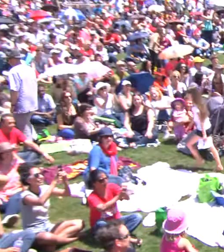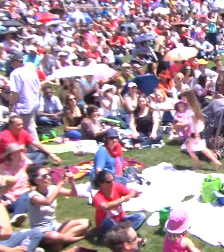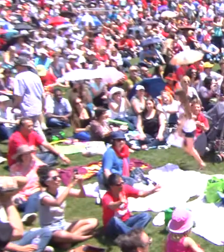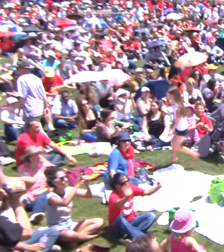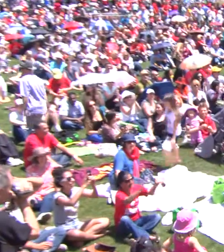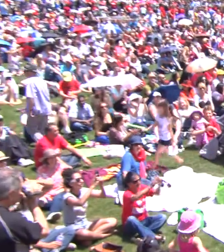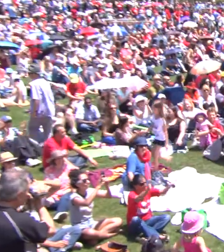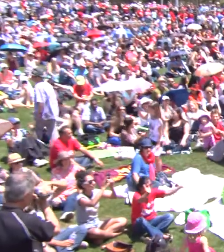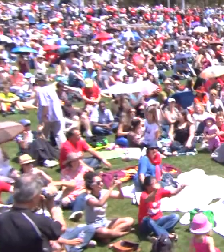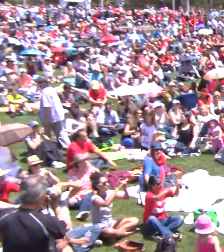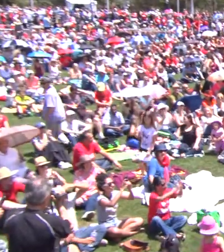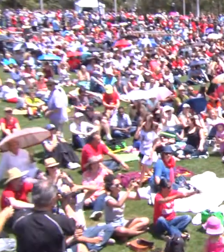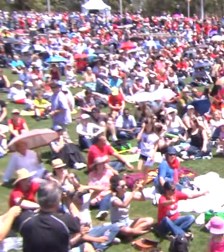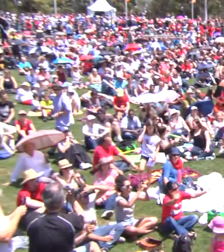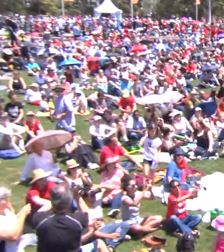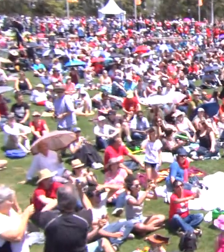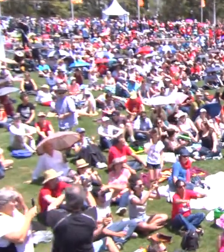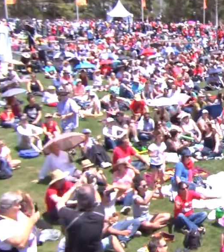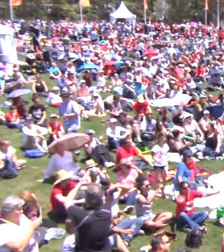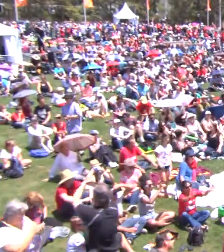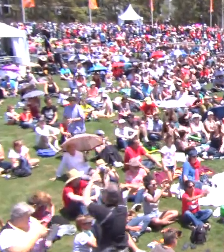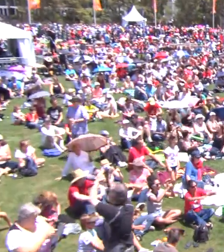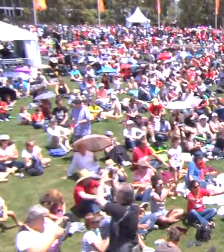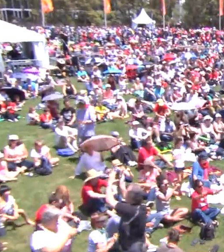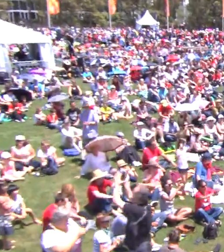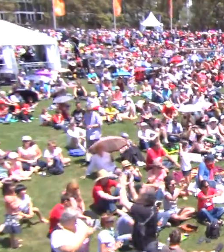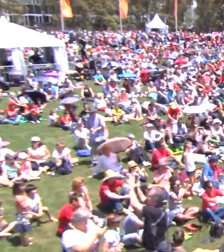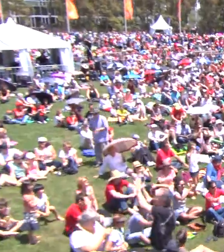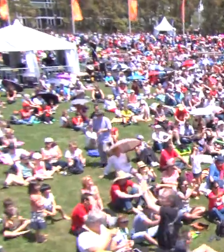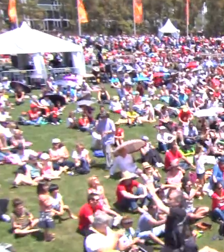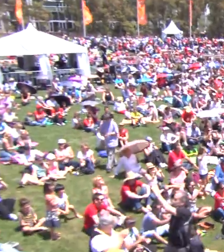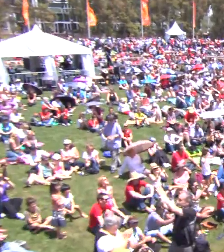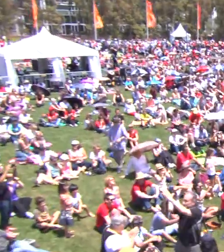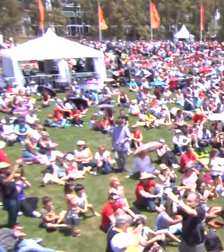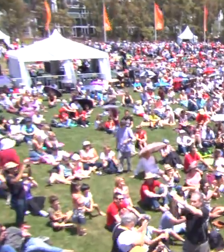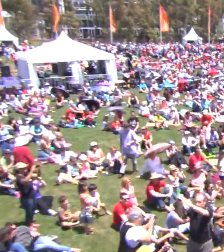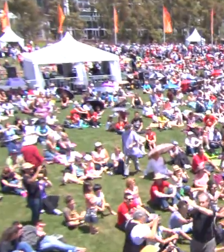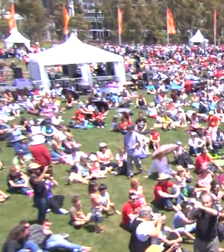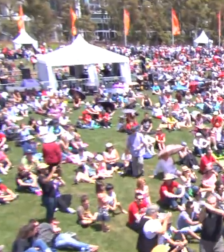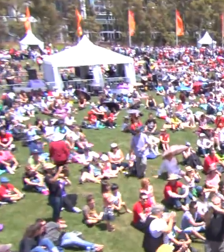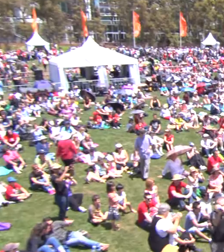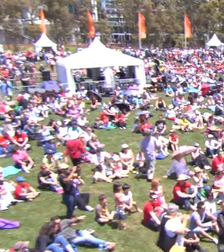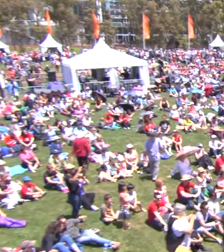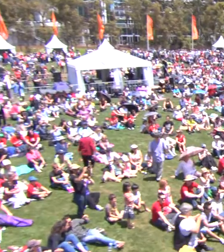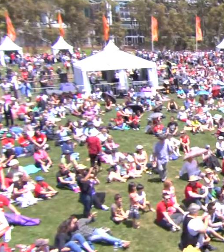the type of man who is always on the